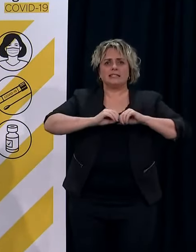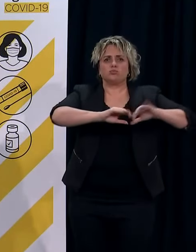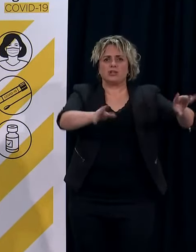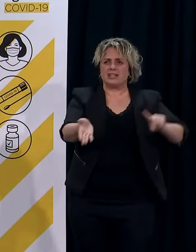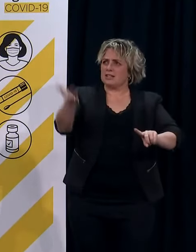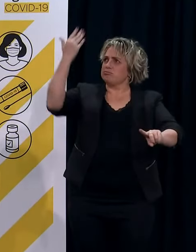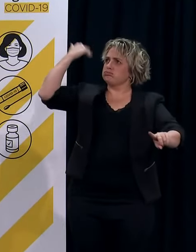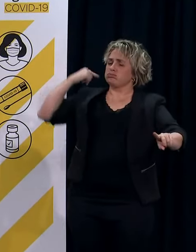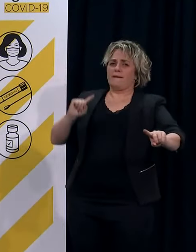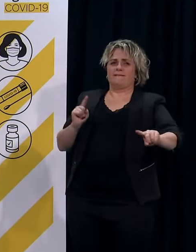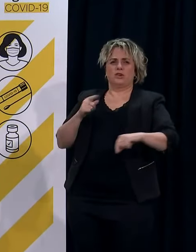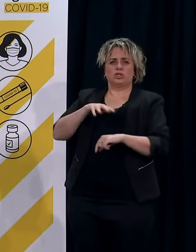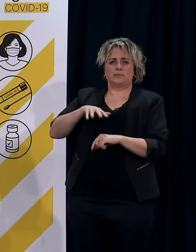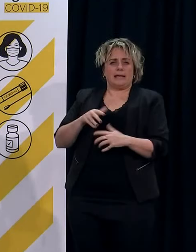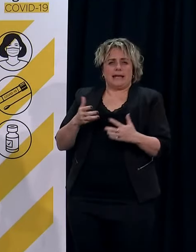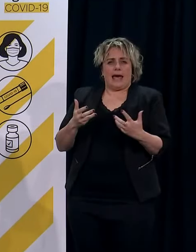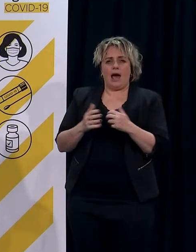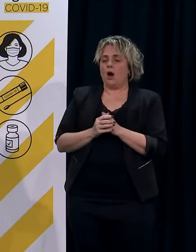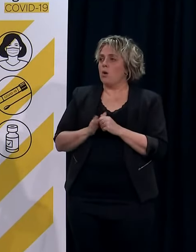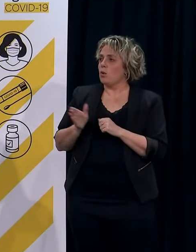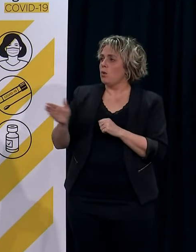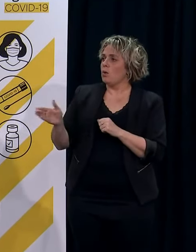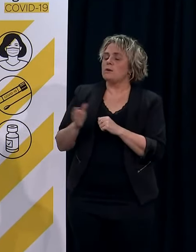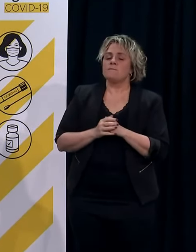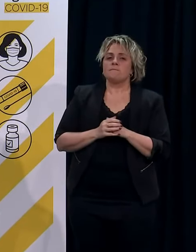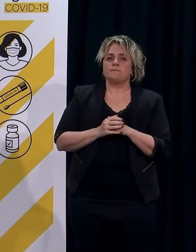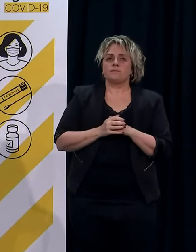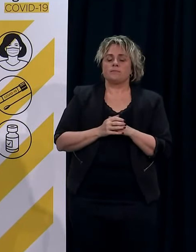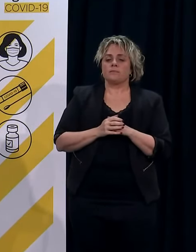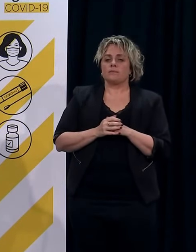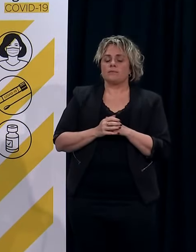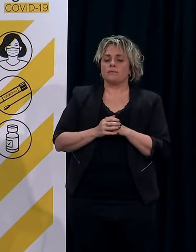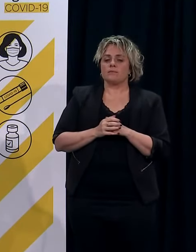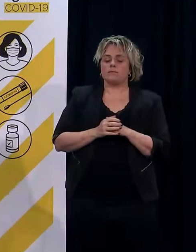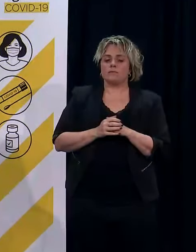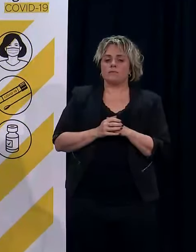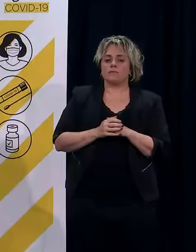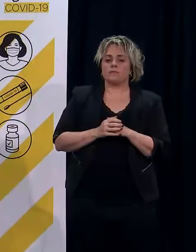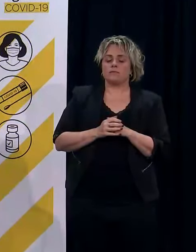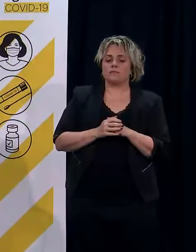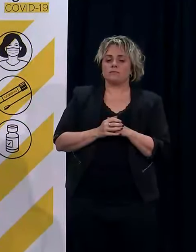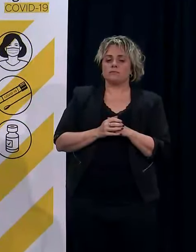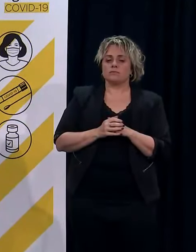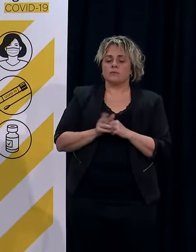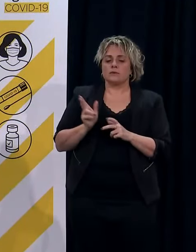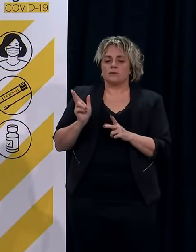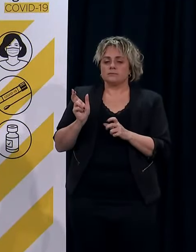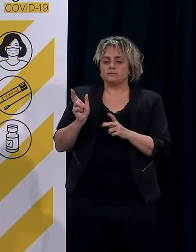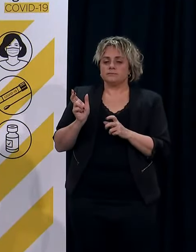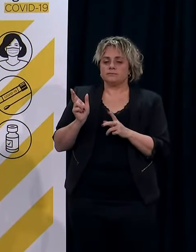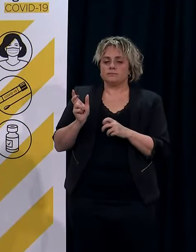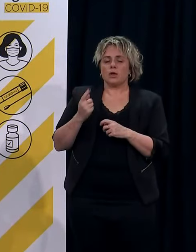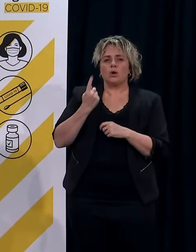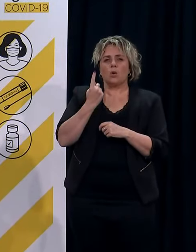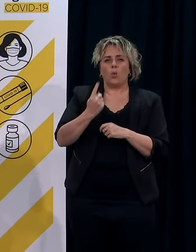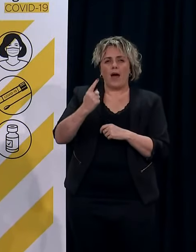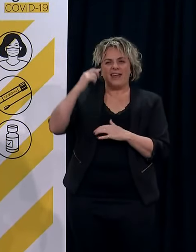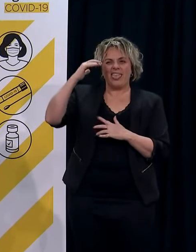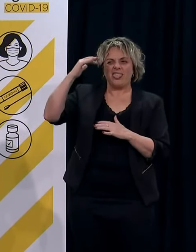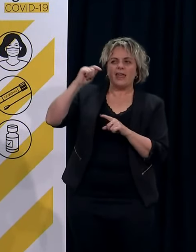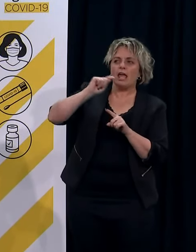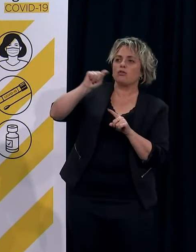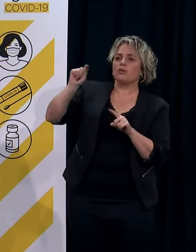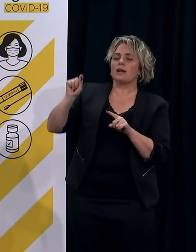update we may have given you was that we've conclusively ruled out any link between there was a theory around potentially